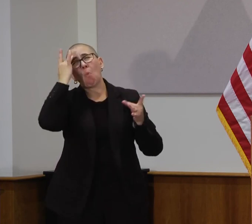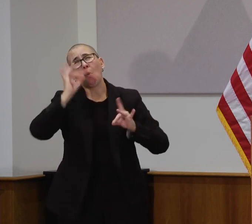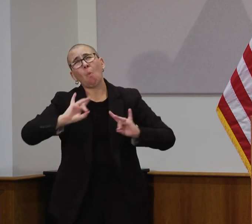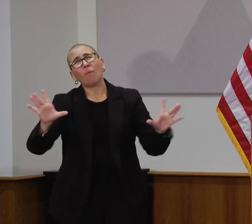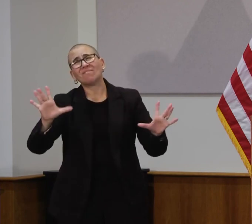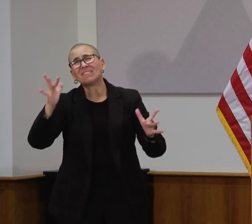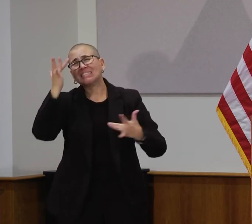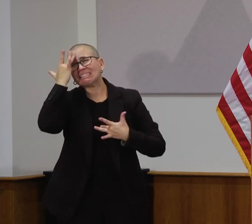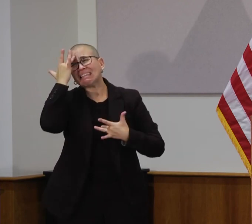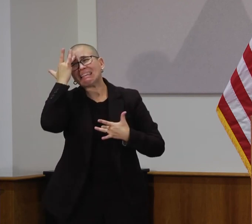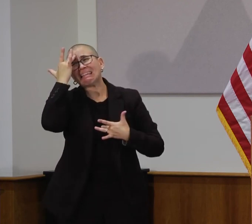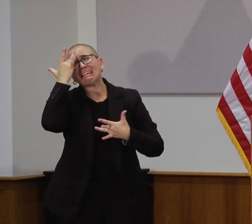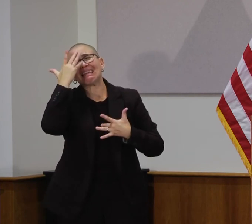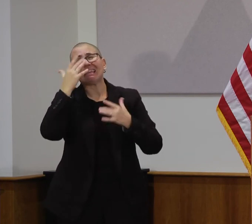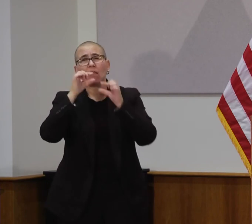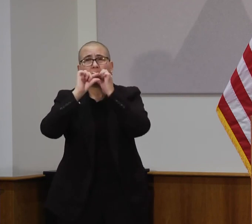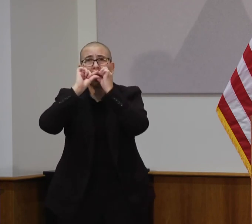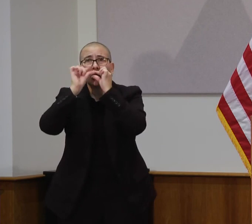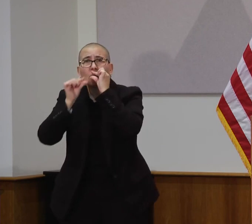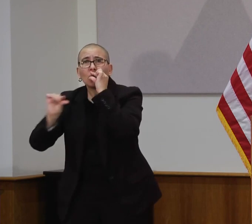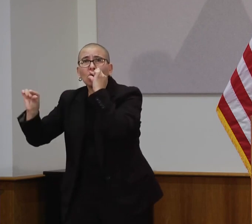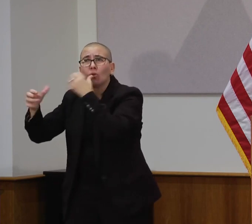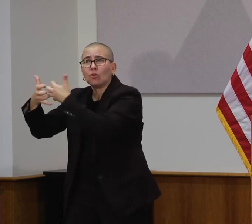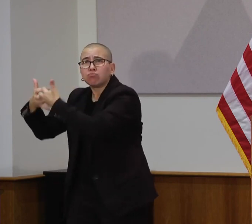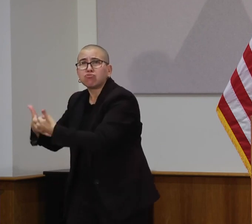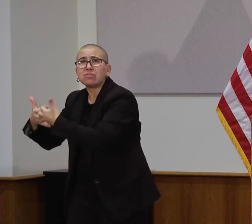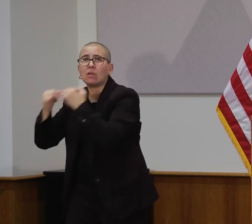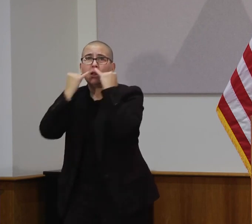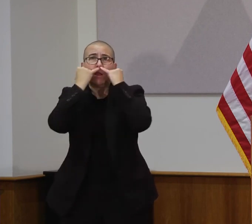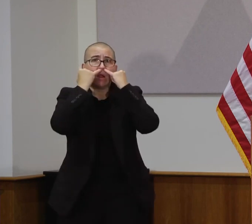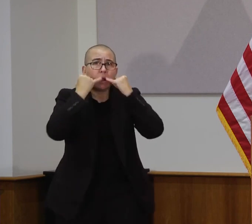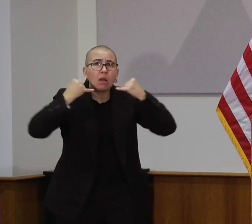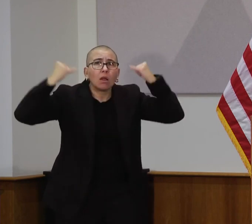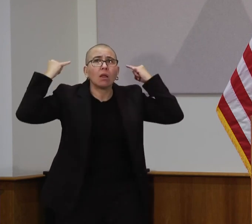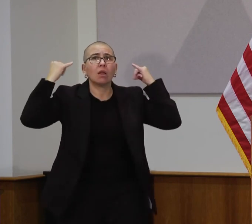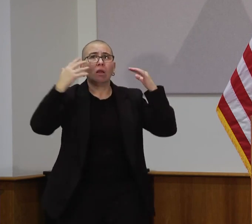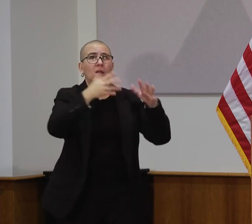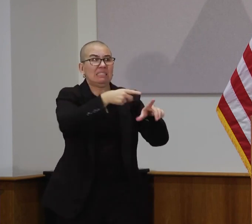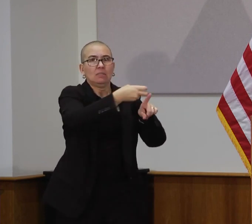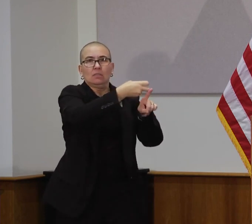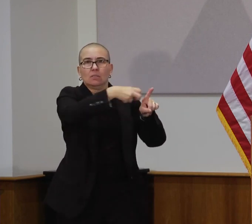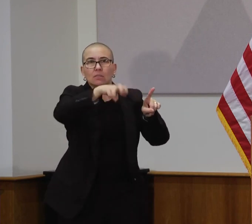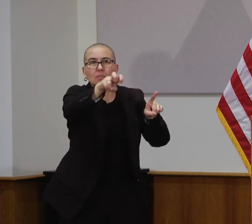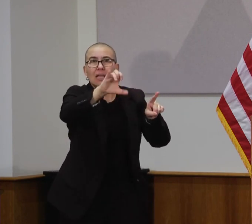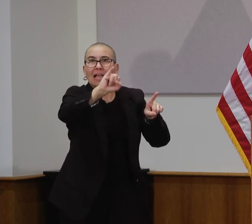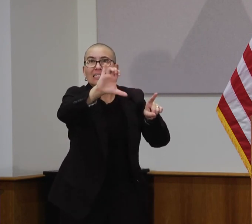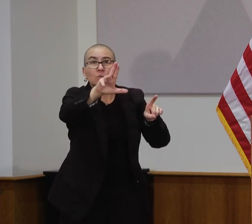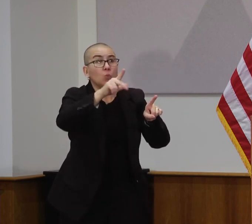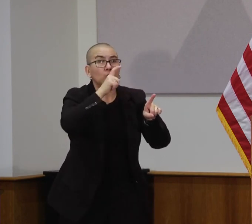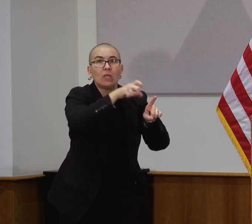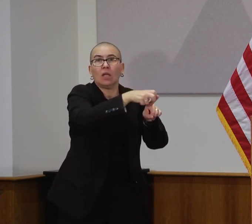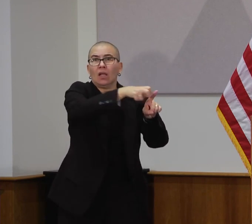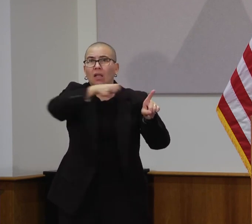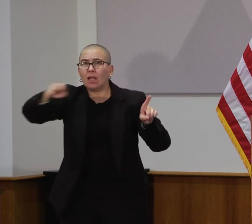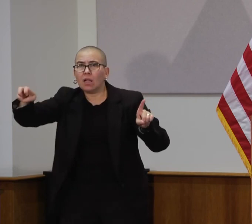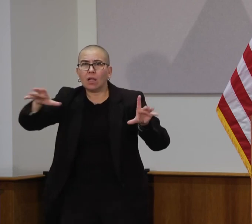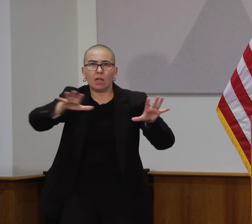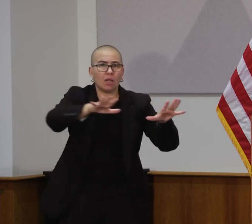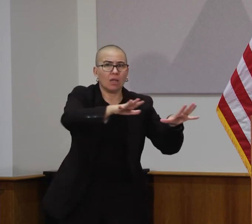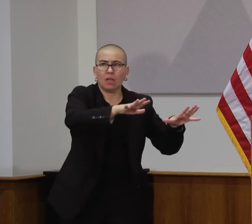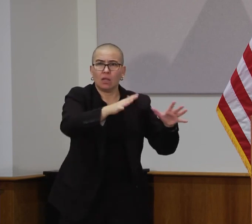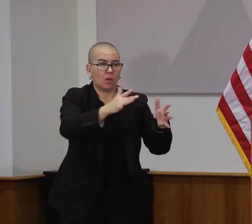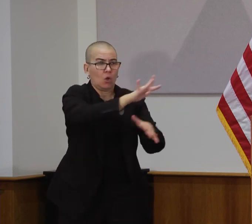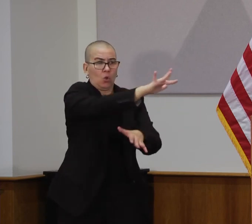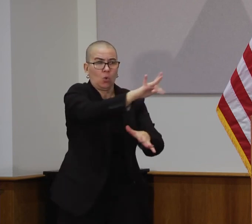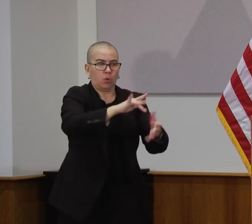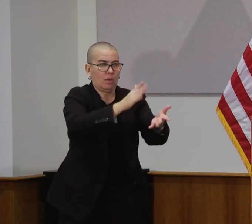requiring enhanced airborne isolation to other intensive care units in the hospital to make room for COVID patients